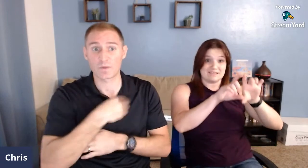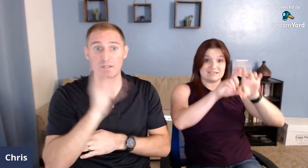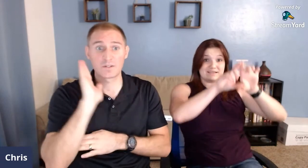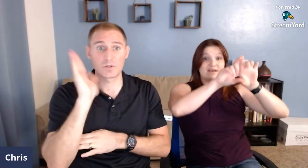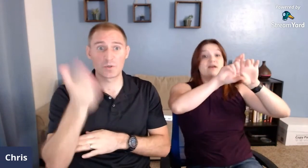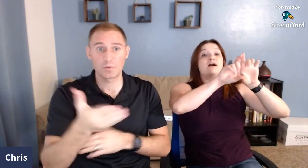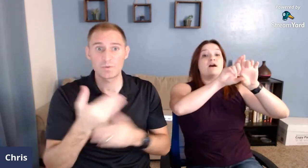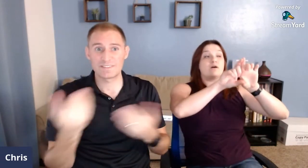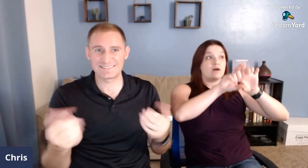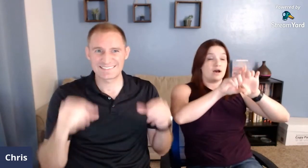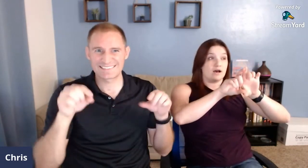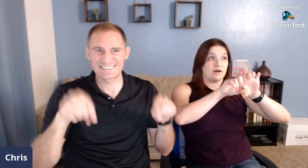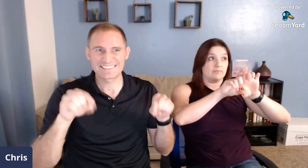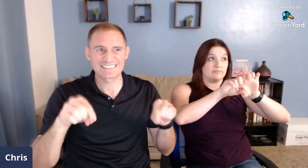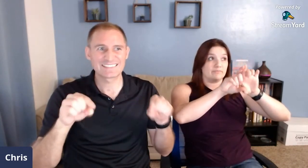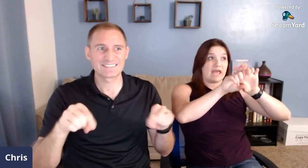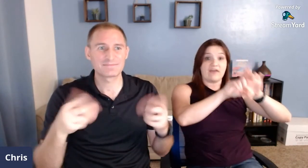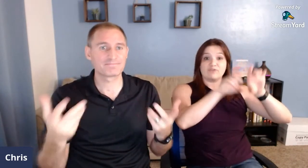host these